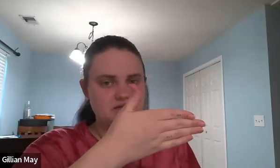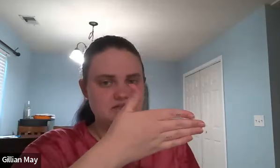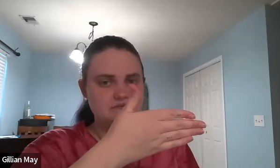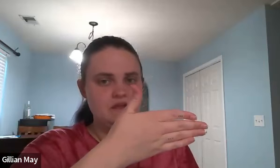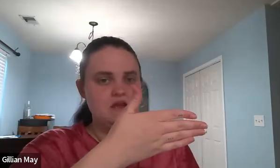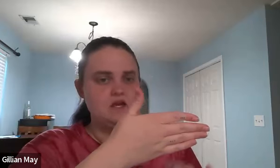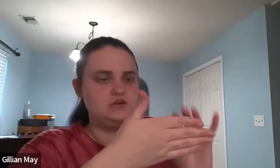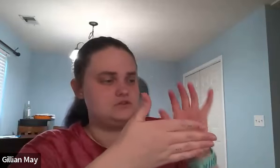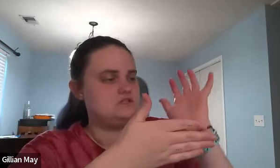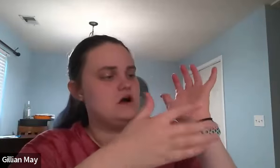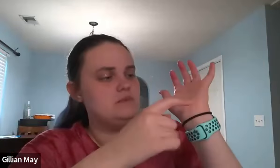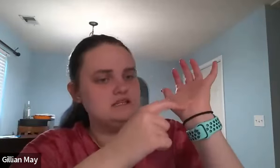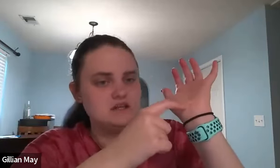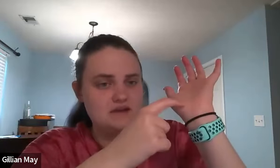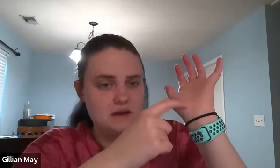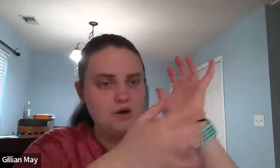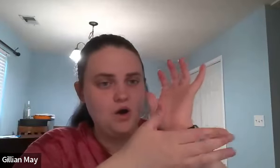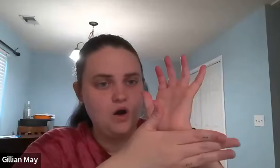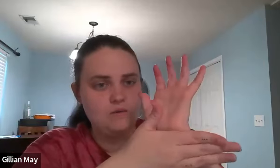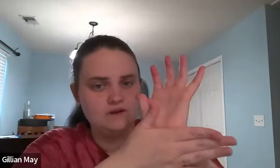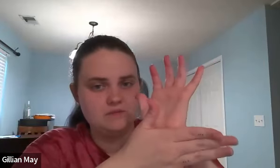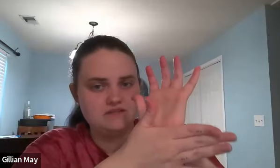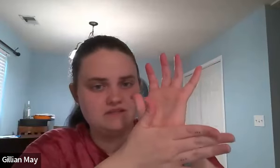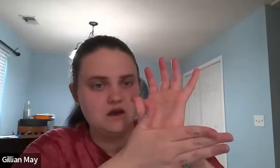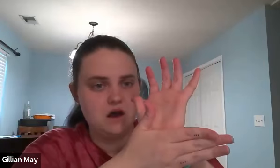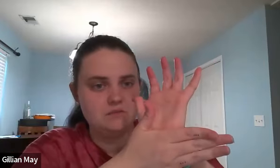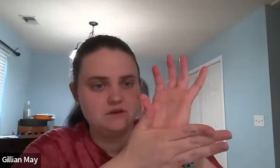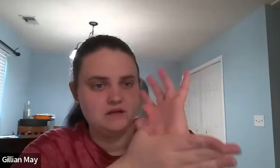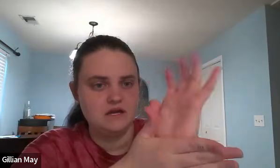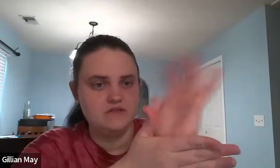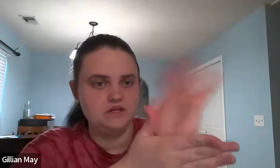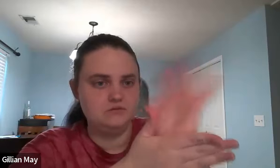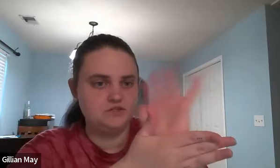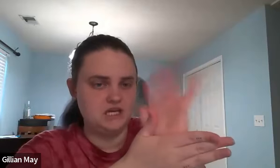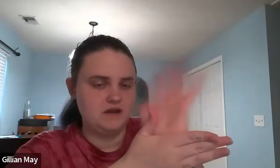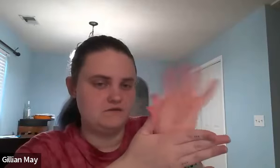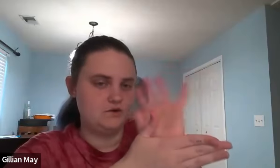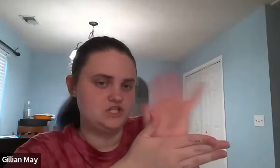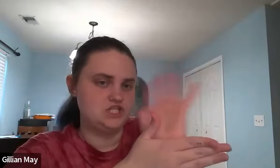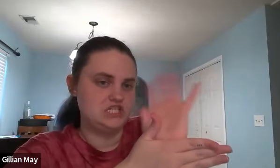this. Your dominant is going to have that palm coming to the top, and then you shake it back and forth.